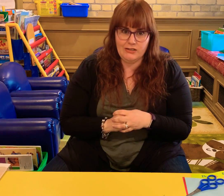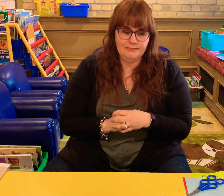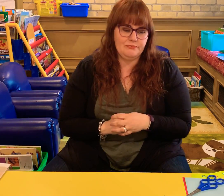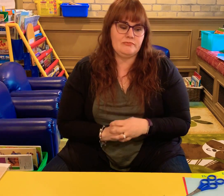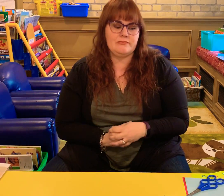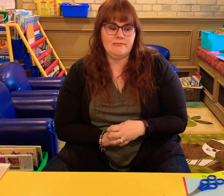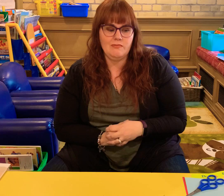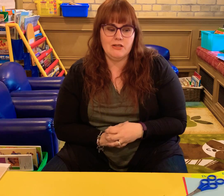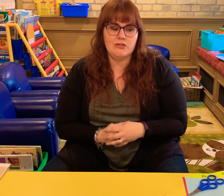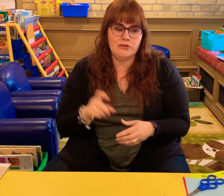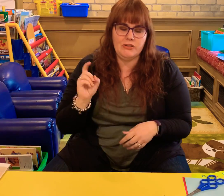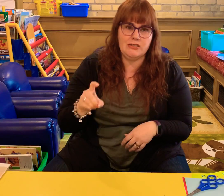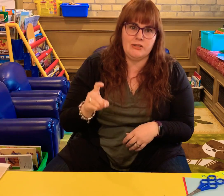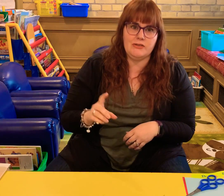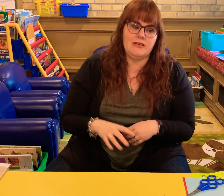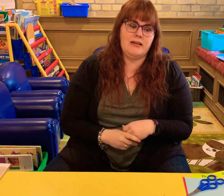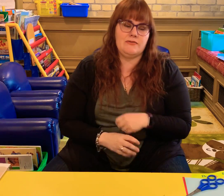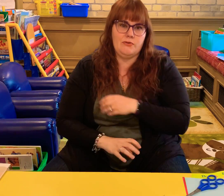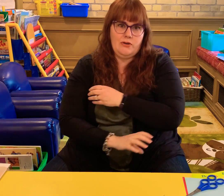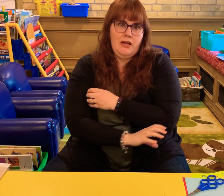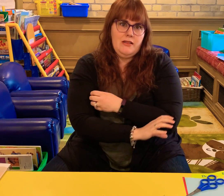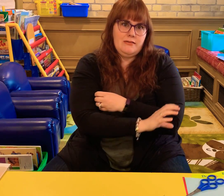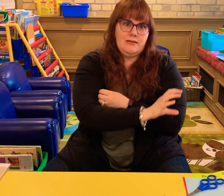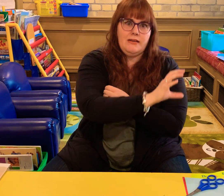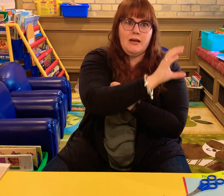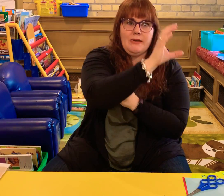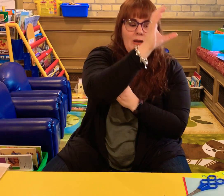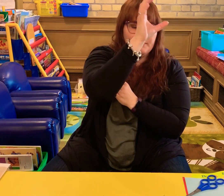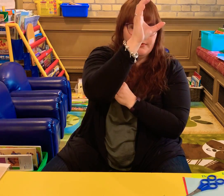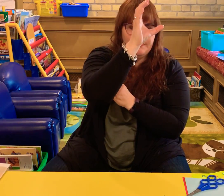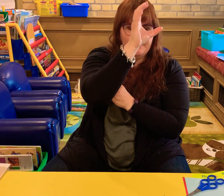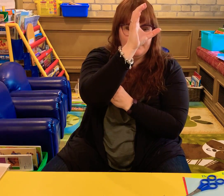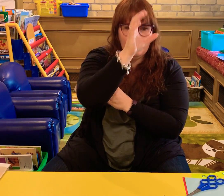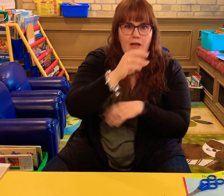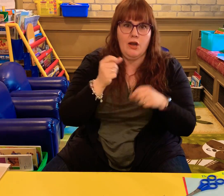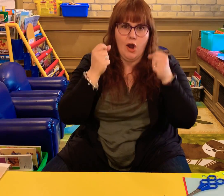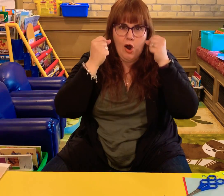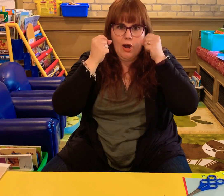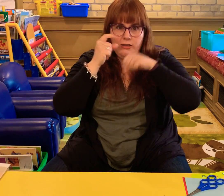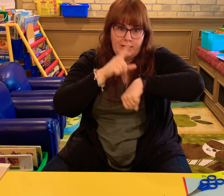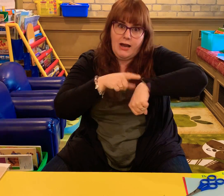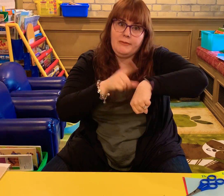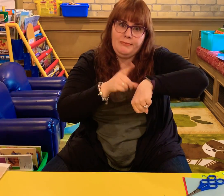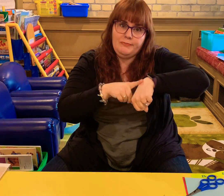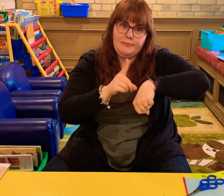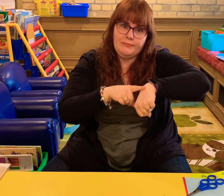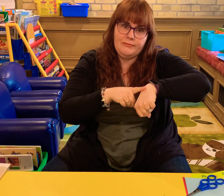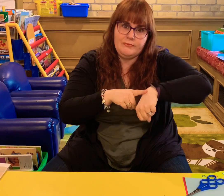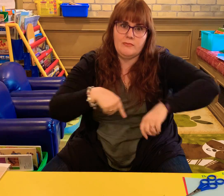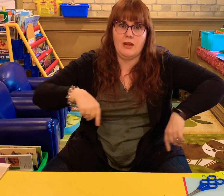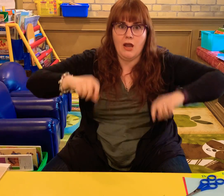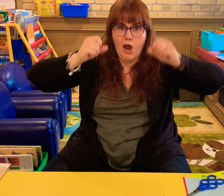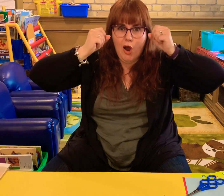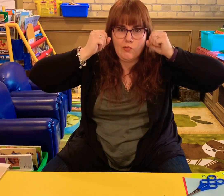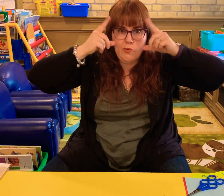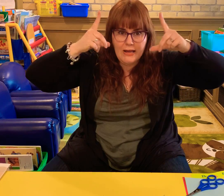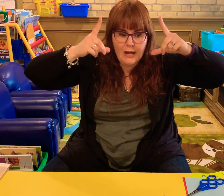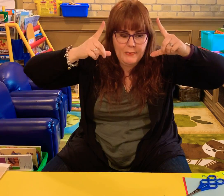and so you need to know the signs for the Sun coming up time wake up